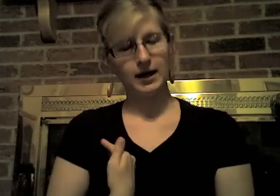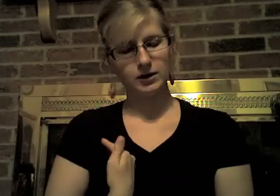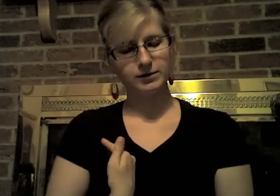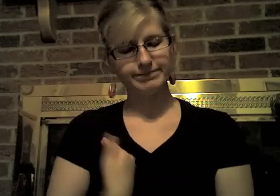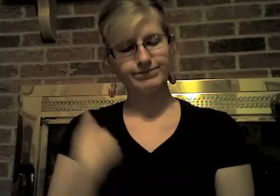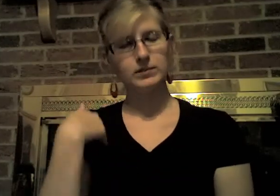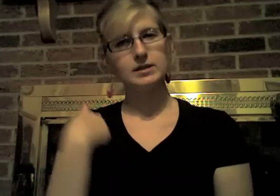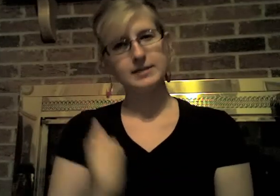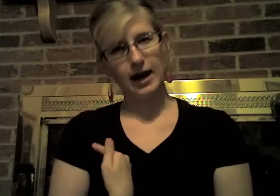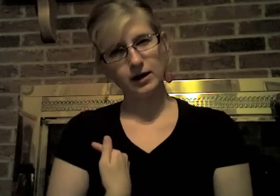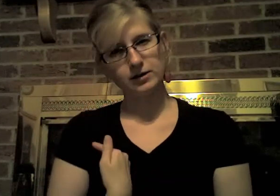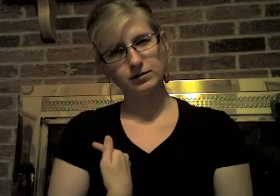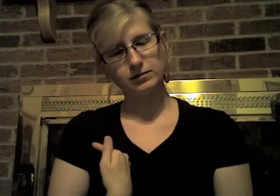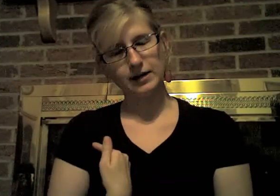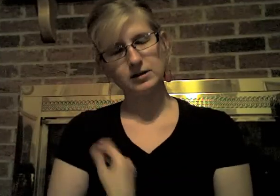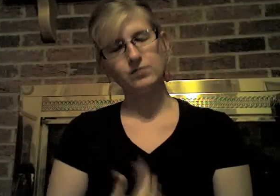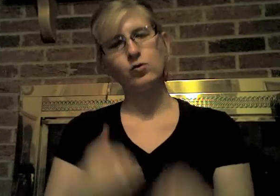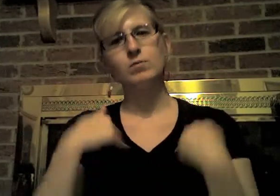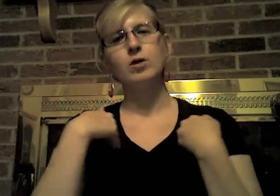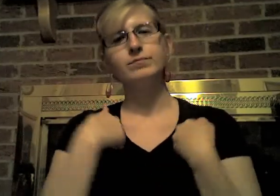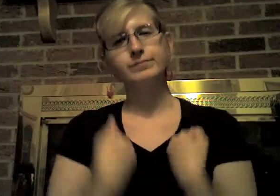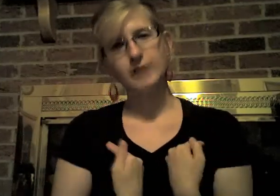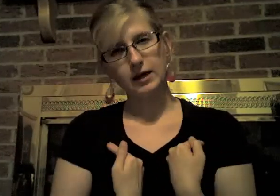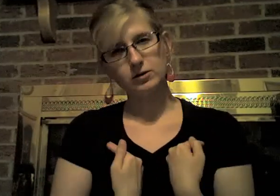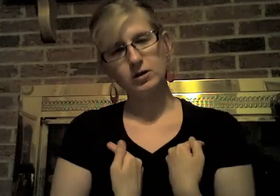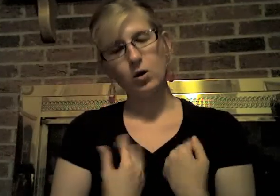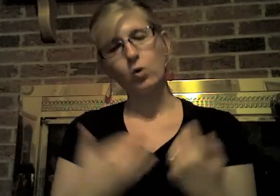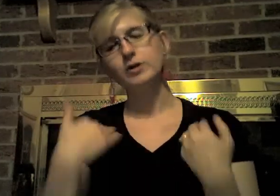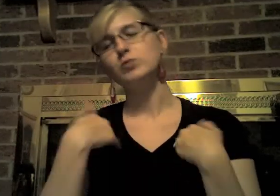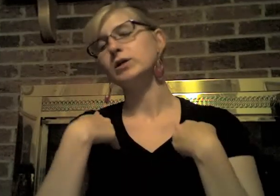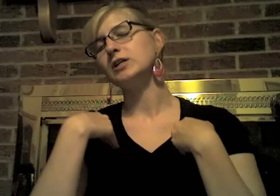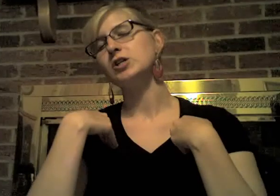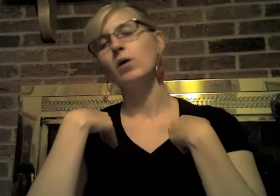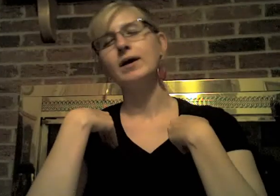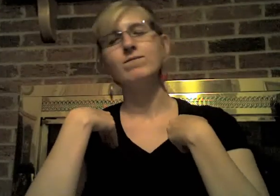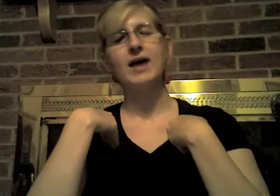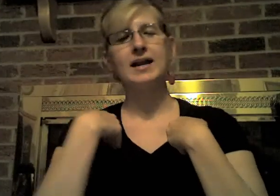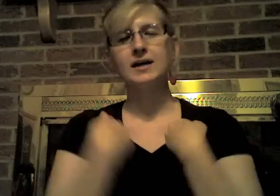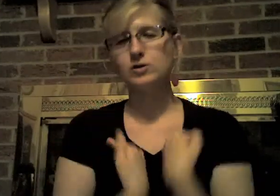tired, tired. That's informal. Or to really show it emphatic, you use